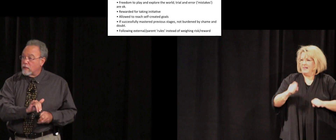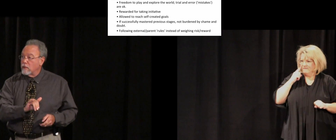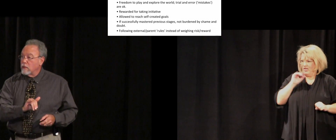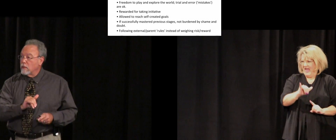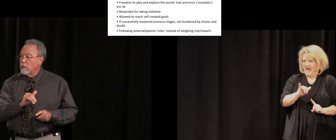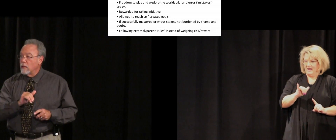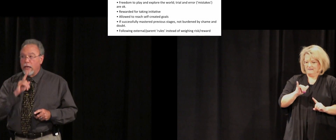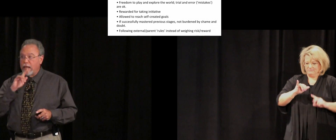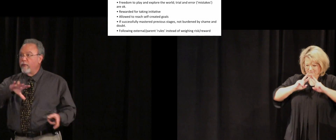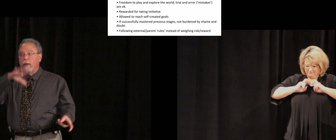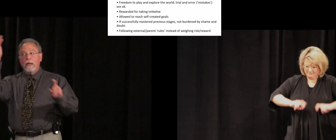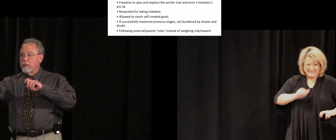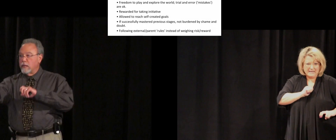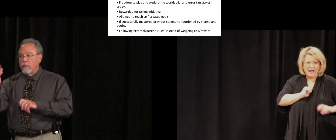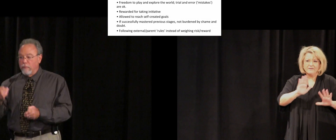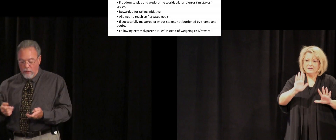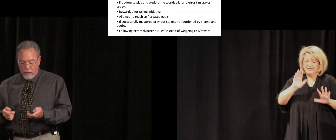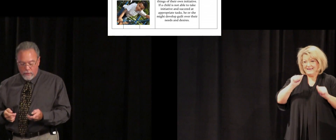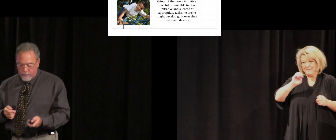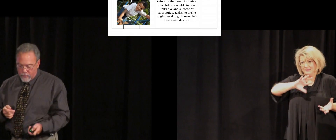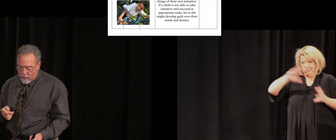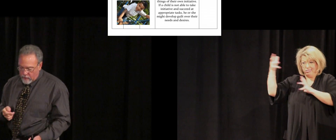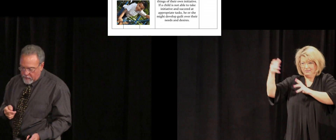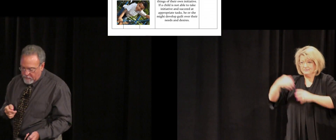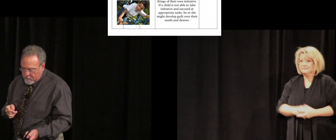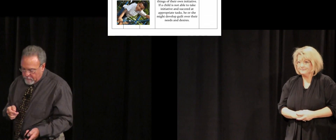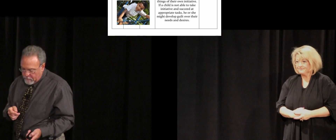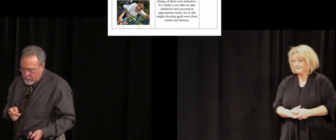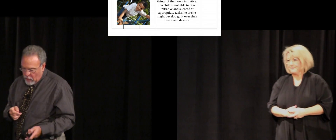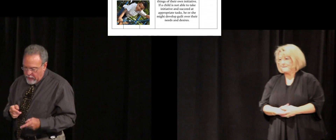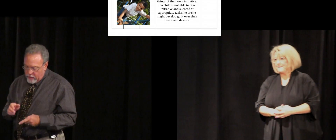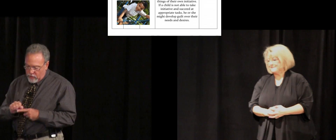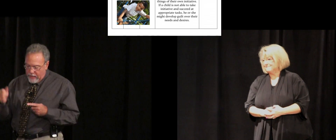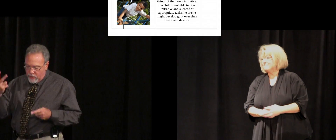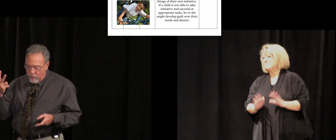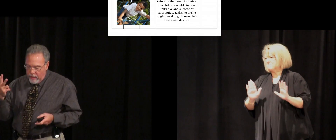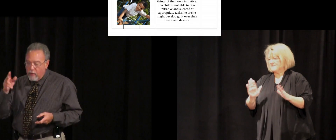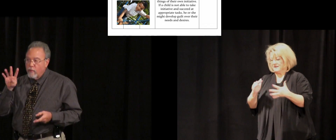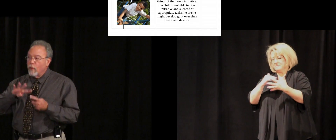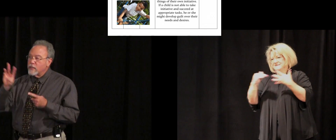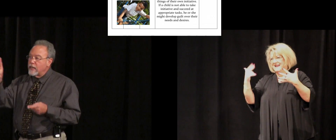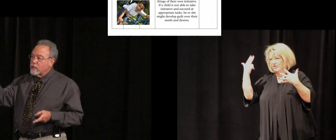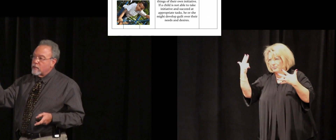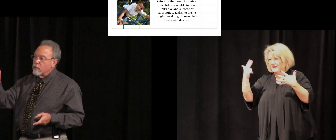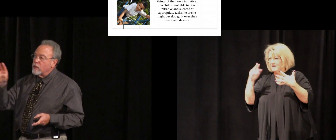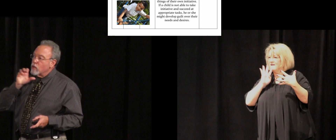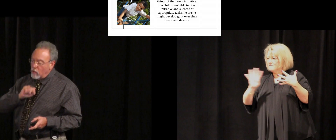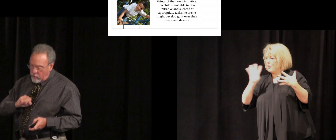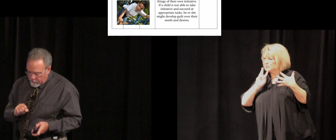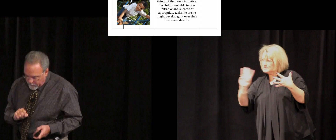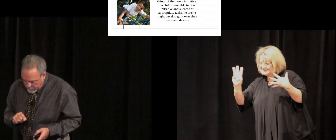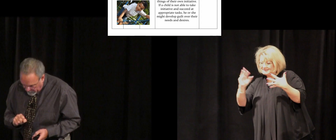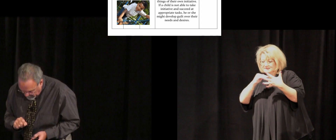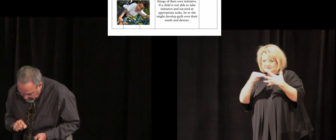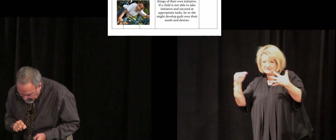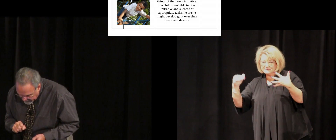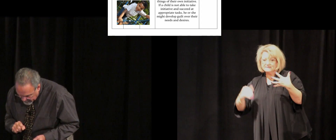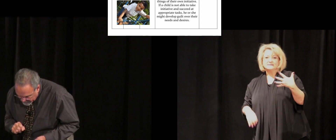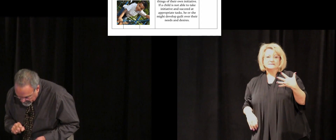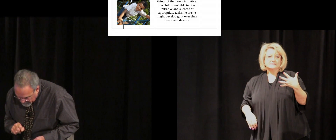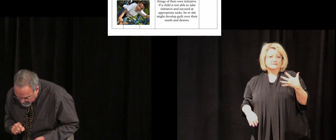before. Never. This is the truth. I had one student say that he actually in his gut thought that when you reached a certain age